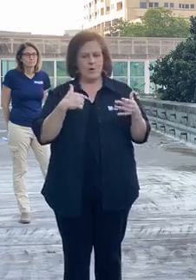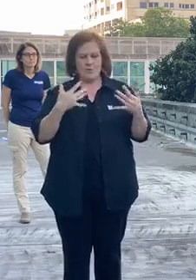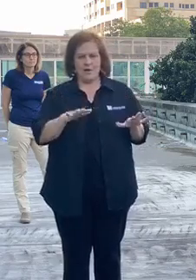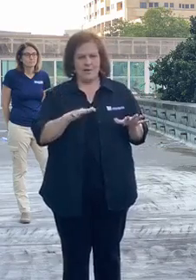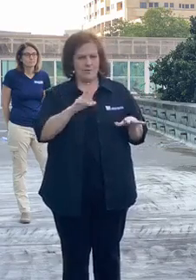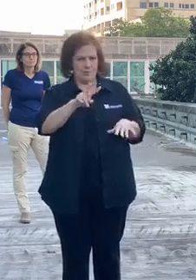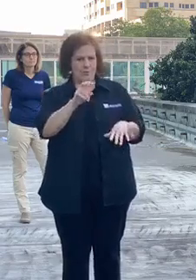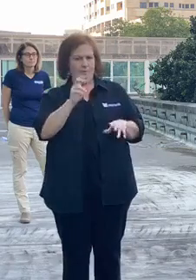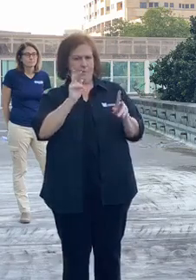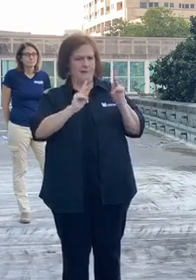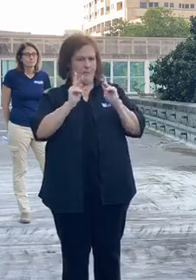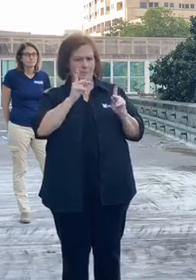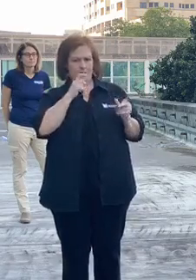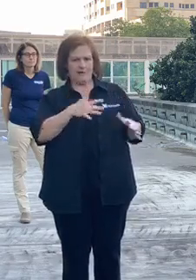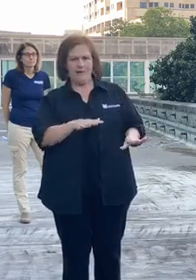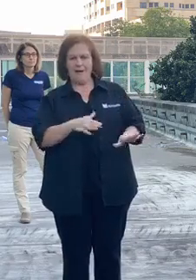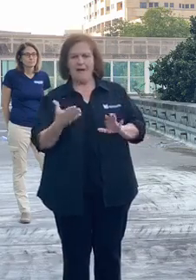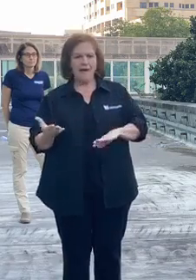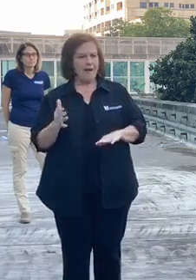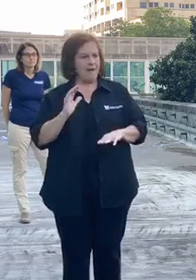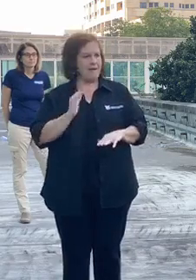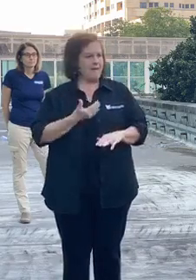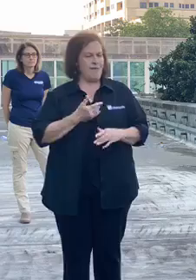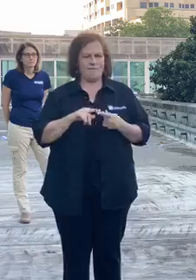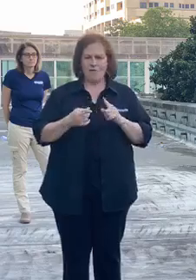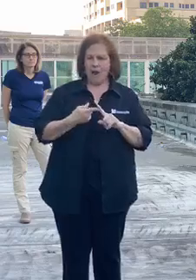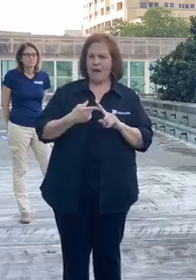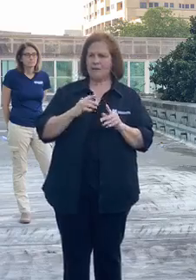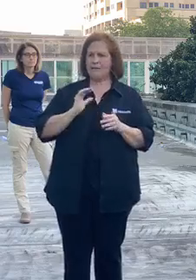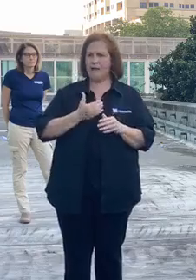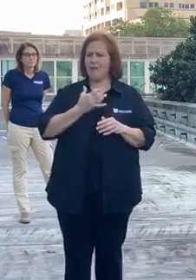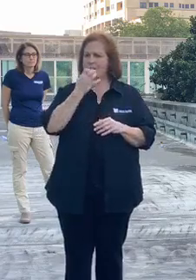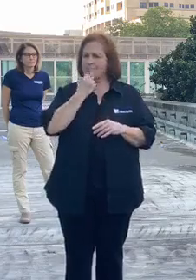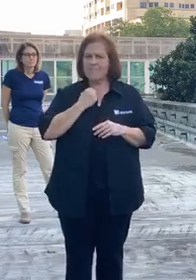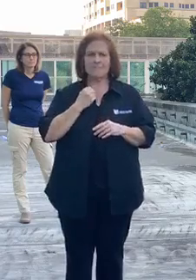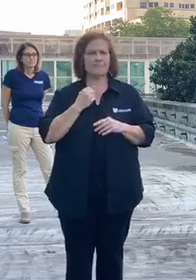community. These are our friends, they're our neighbors, they're our loved ones.